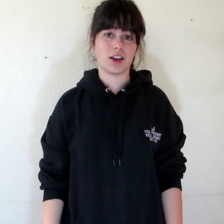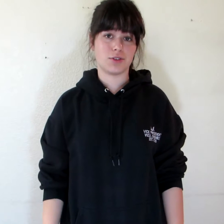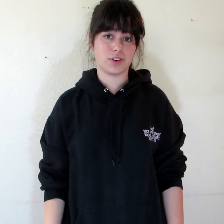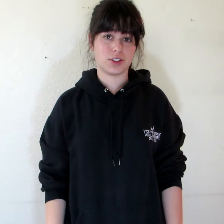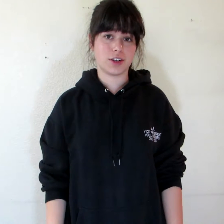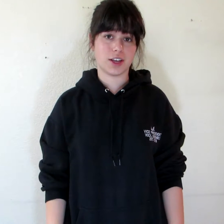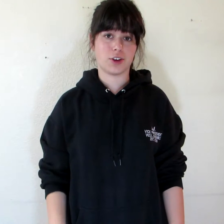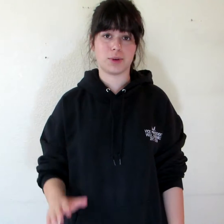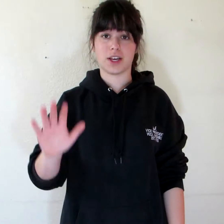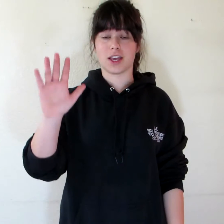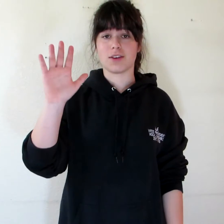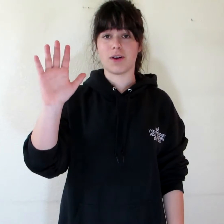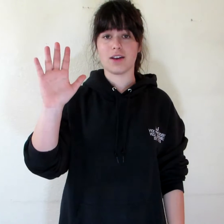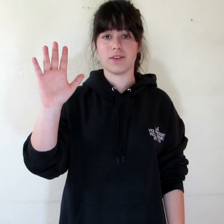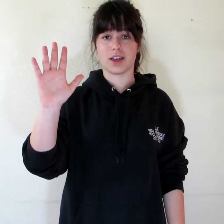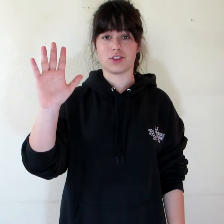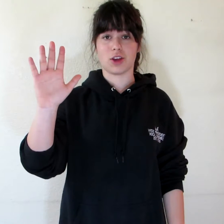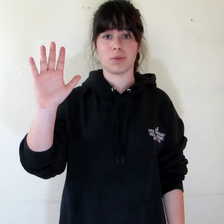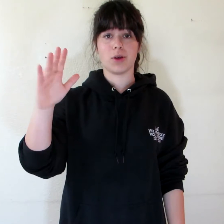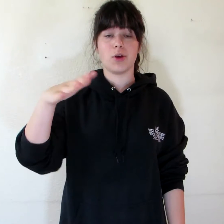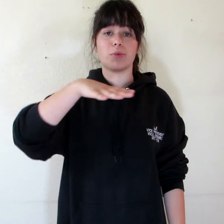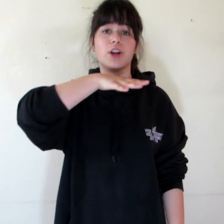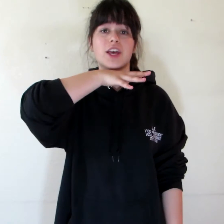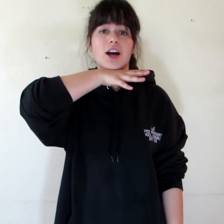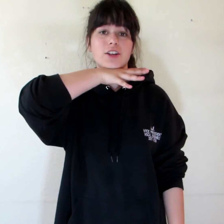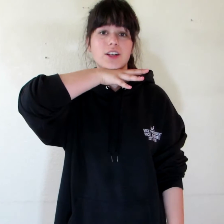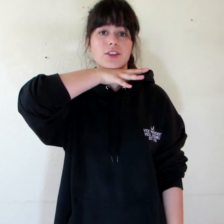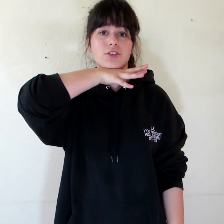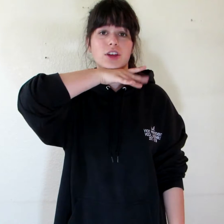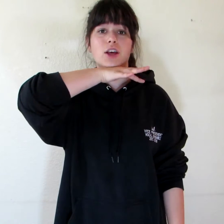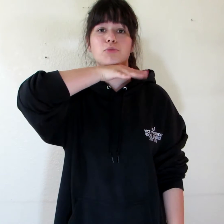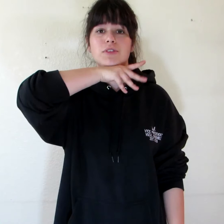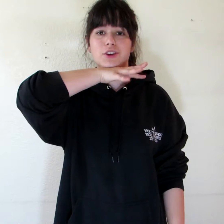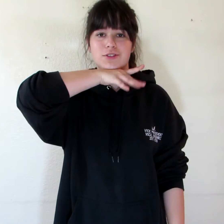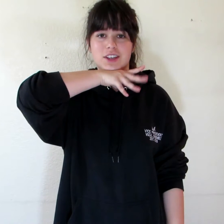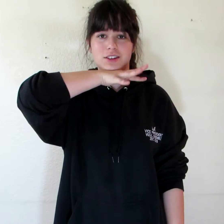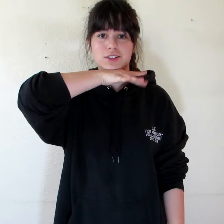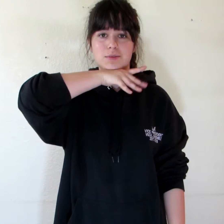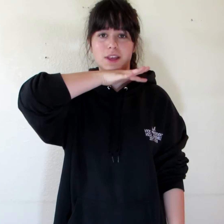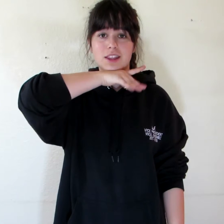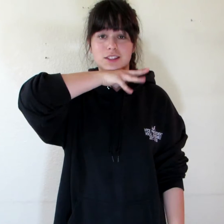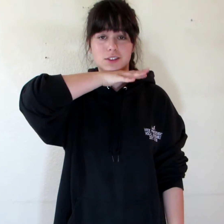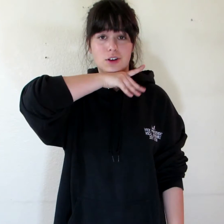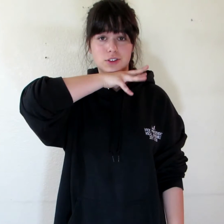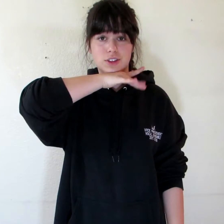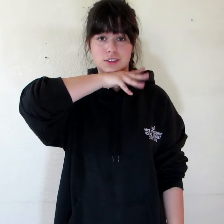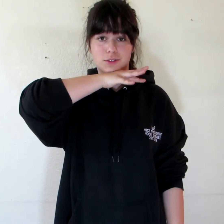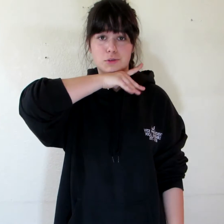for dirty, you'll be taking a 5 hand shape, putting it underneath your chin and moving your fingers. This is also the sign for